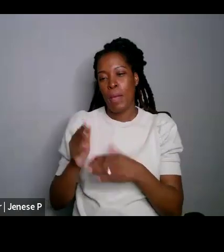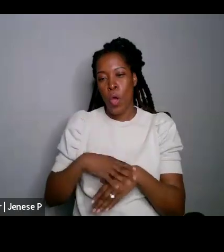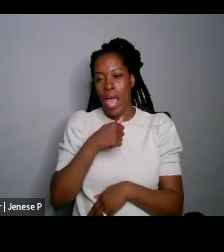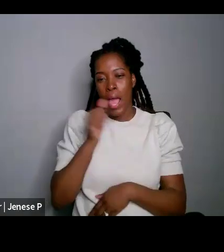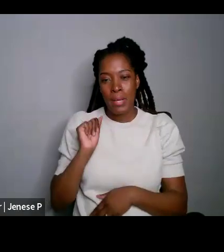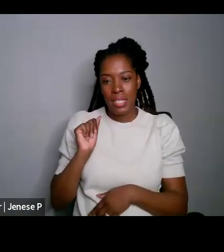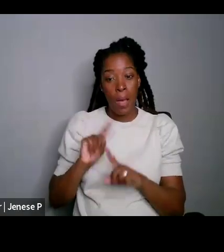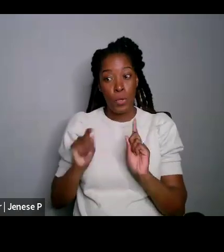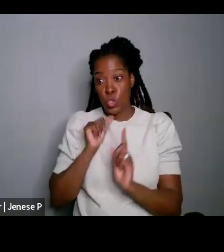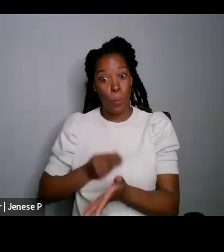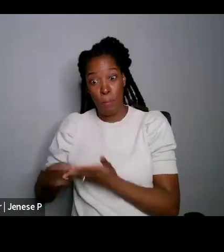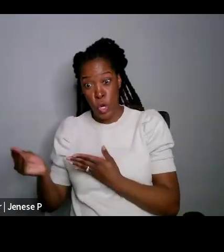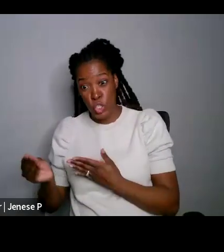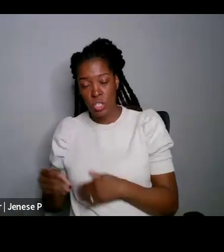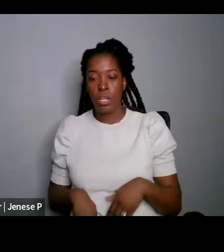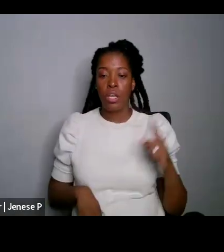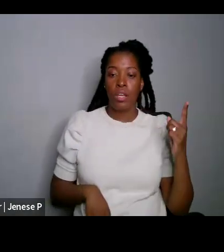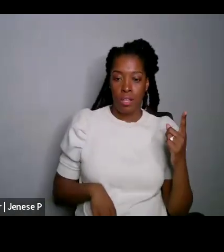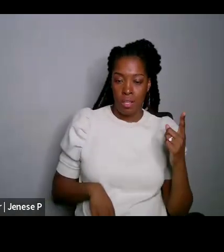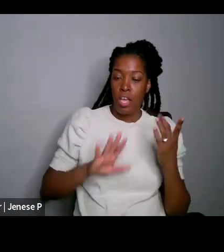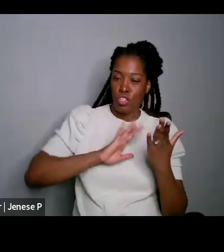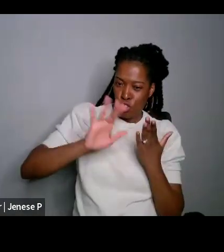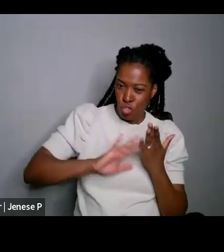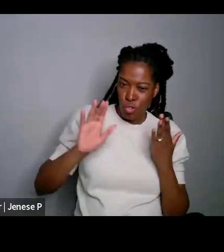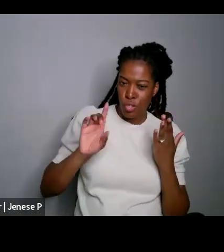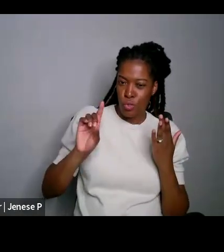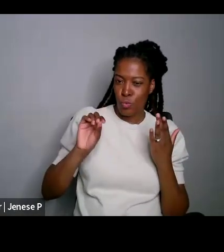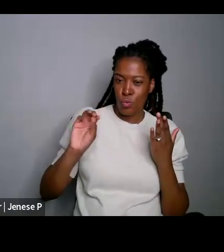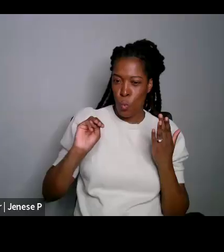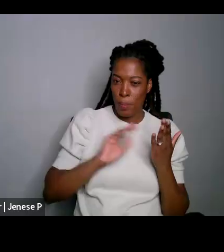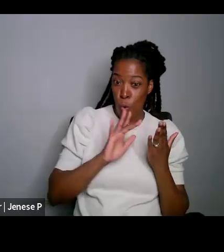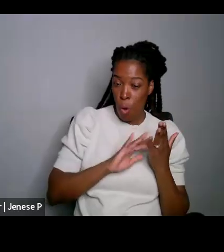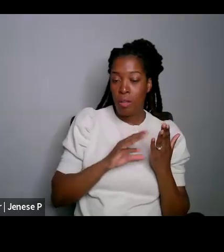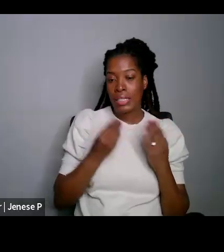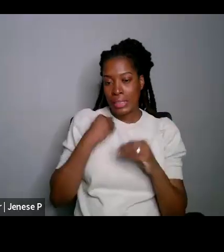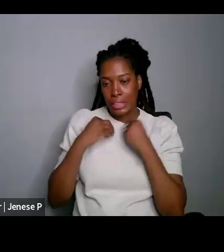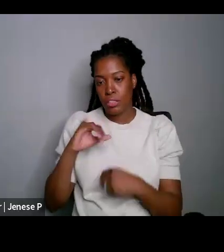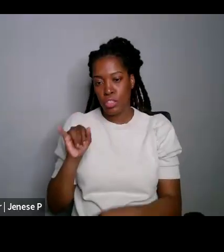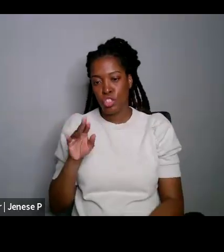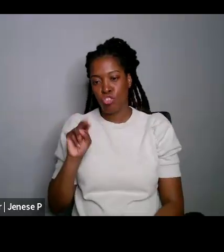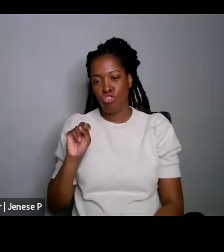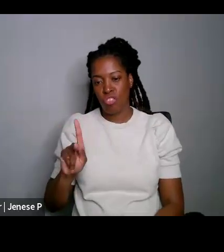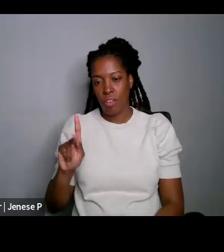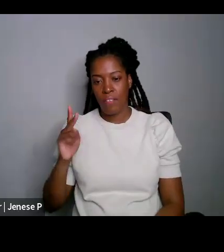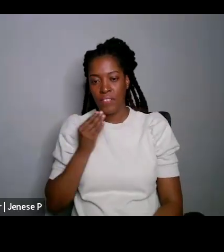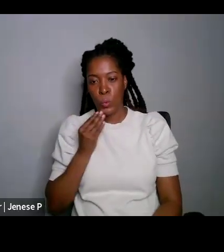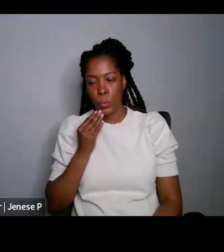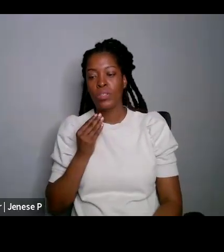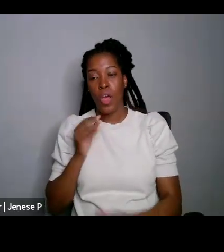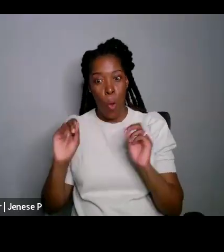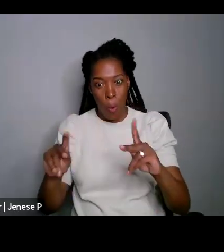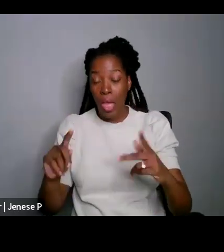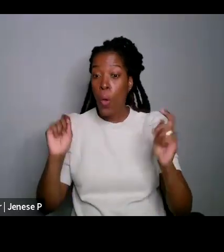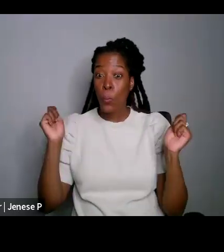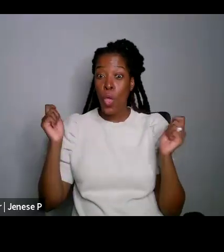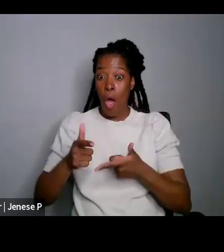and eating junk food. Absolutely. Okay. We all do this. If you find yourself doing that during one